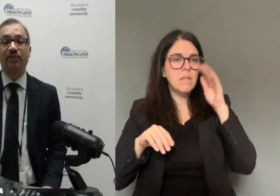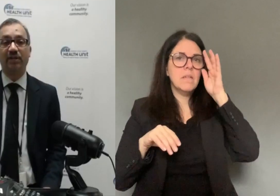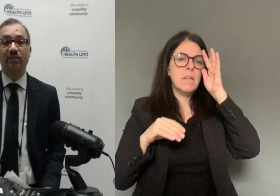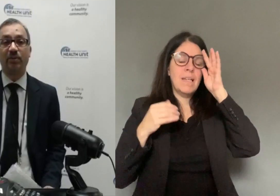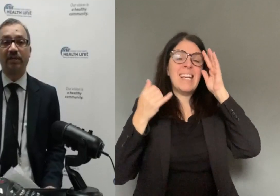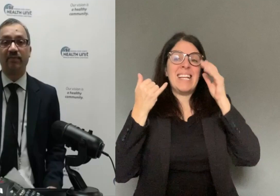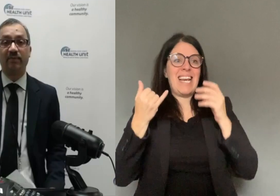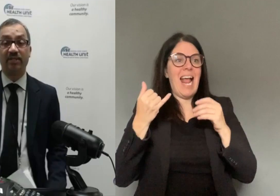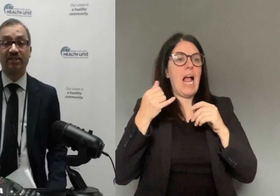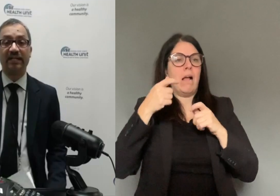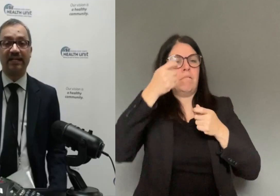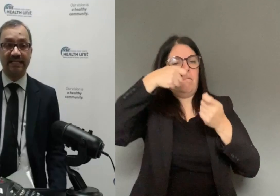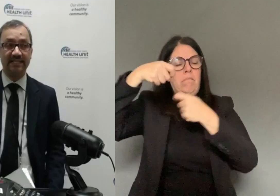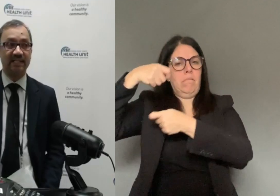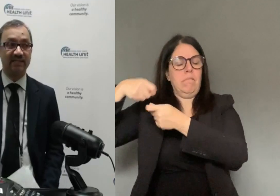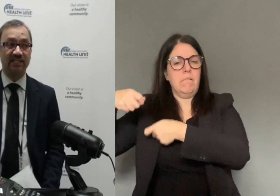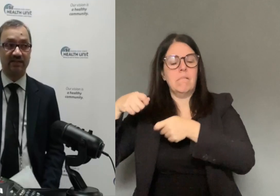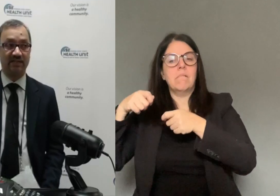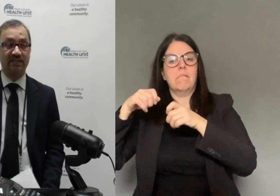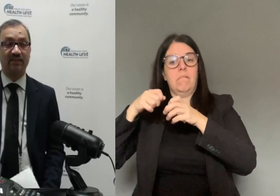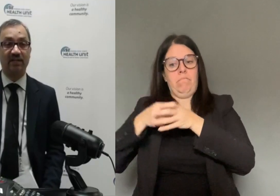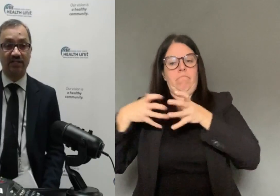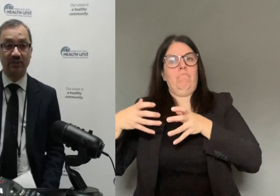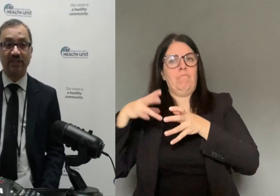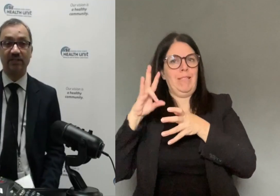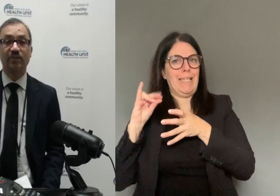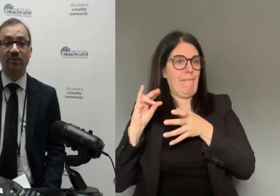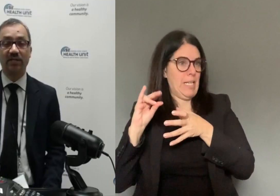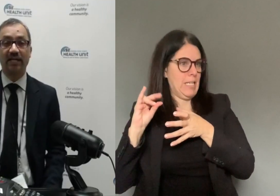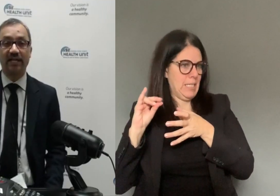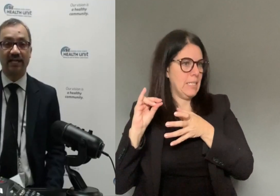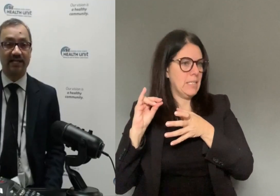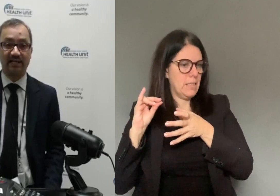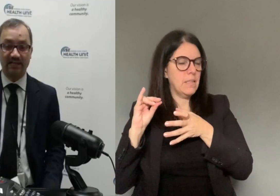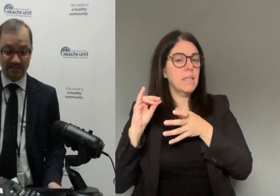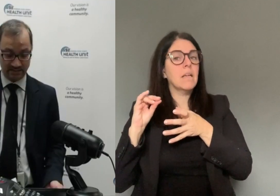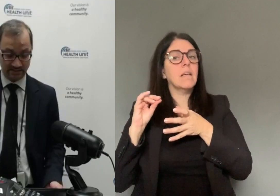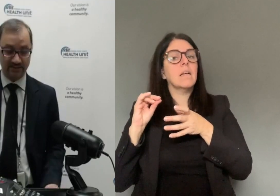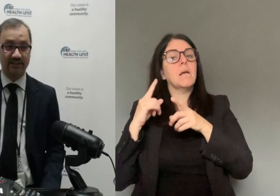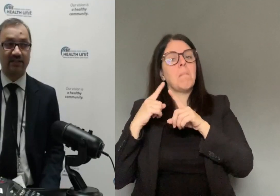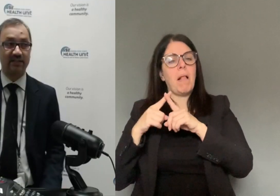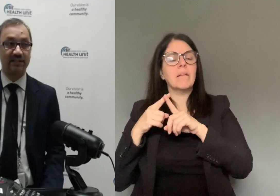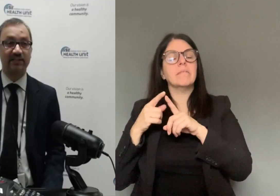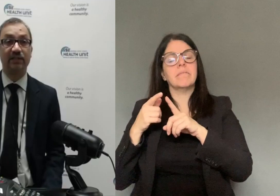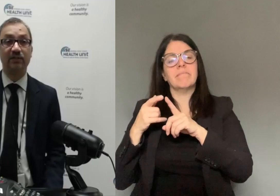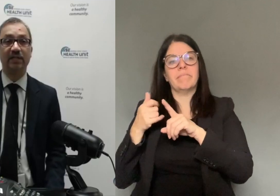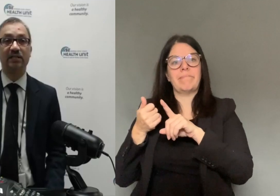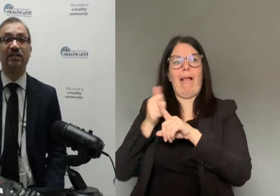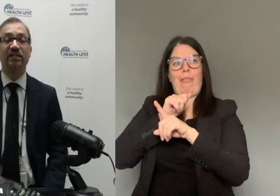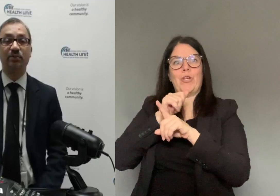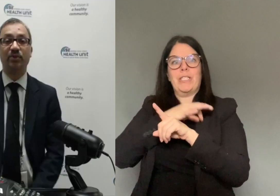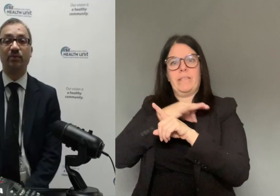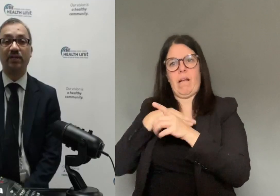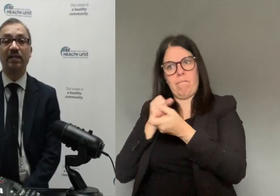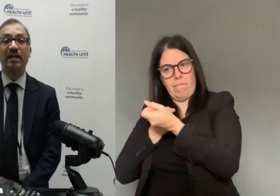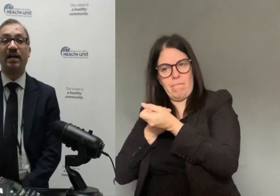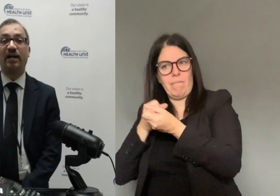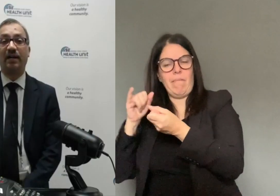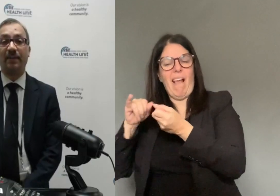through redeployment measure, at least 70 of them are doing this work, and others are doing the other important